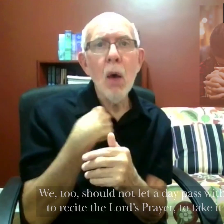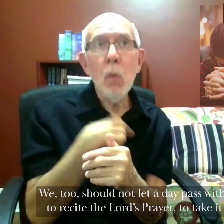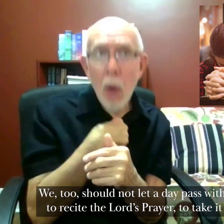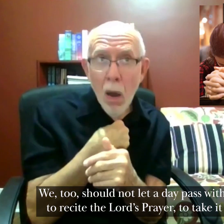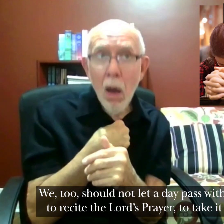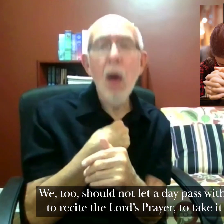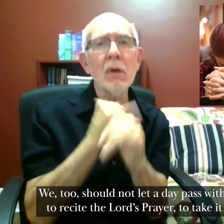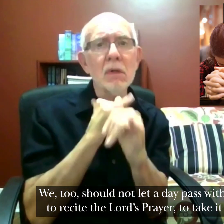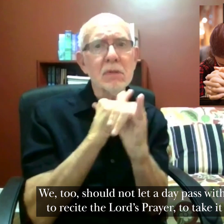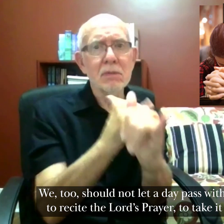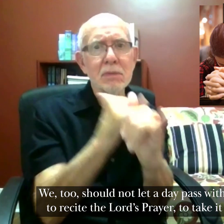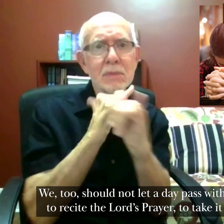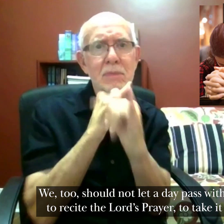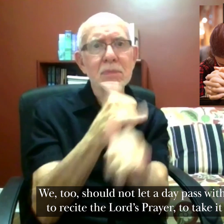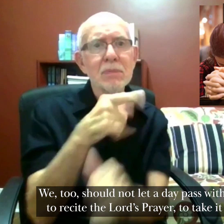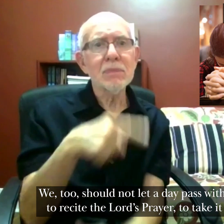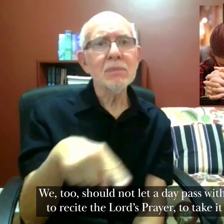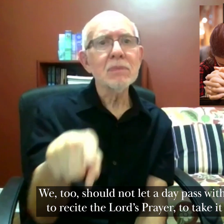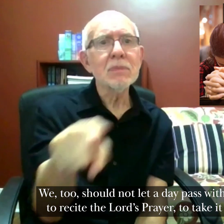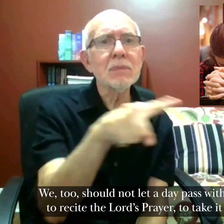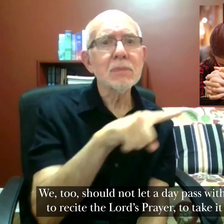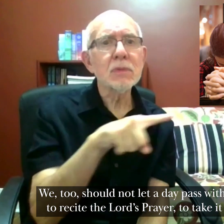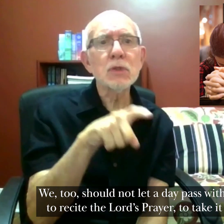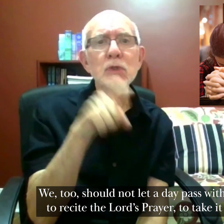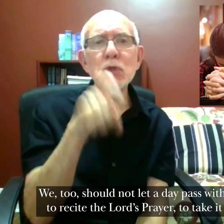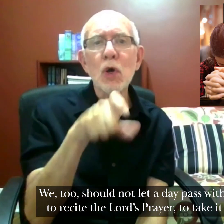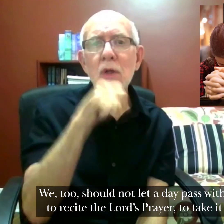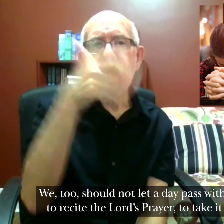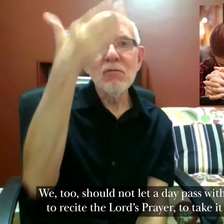We too should not let a day pass without trying to recite the